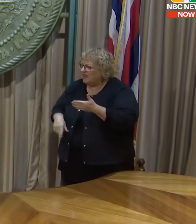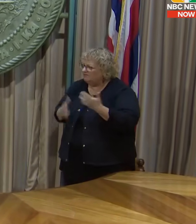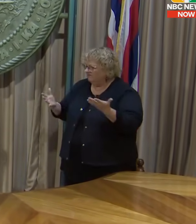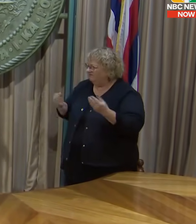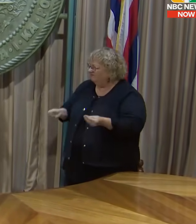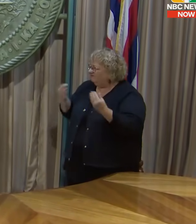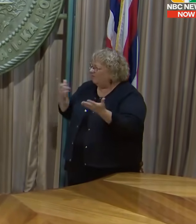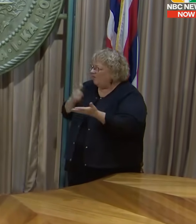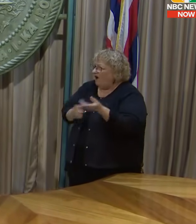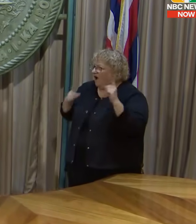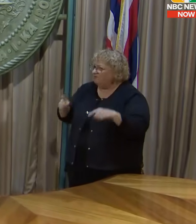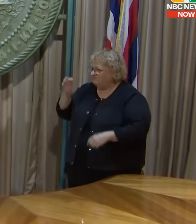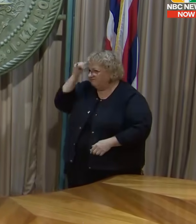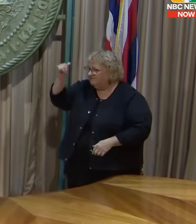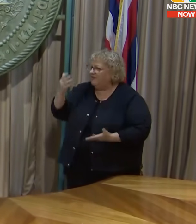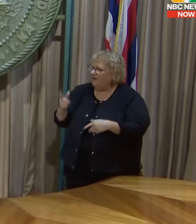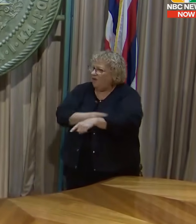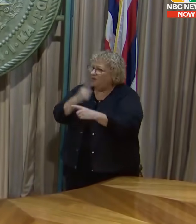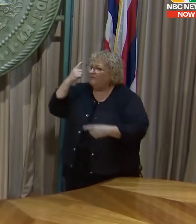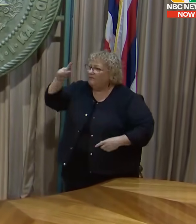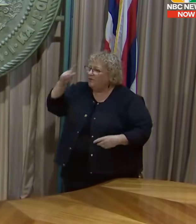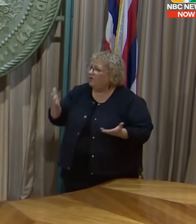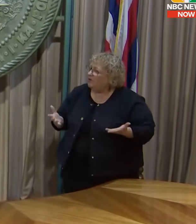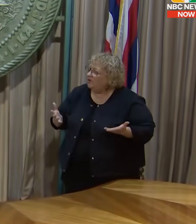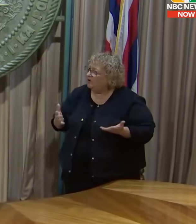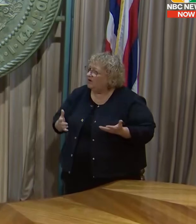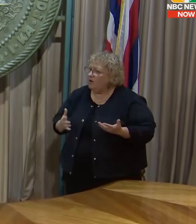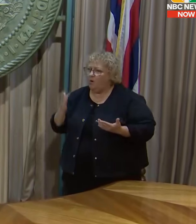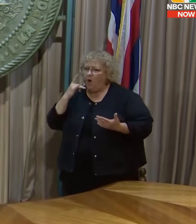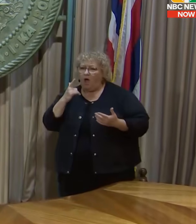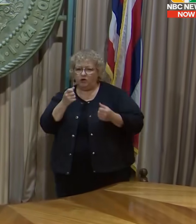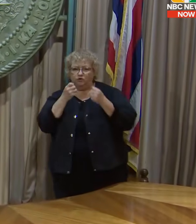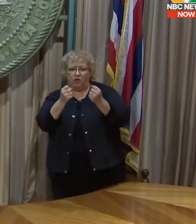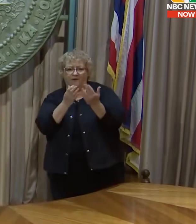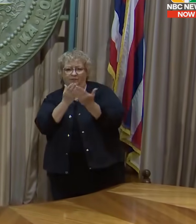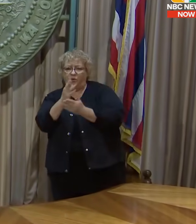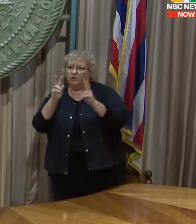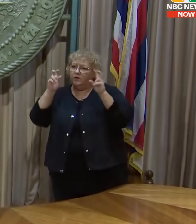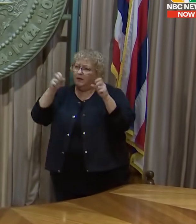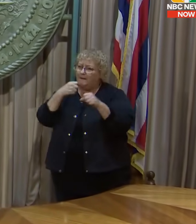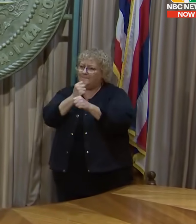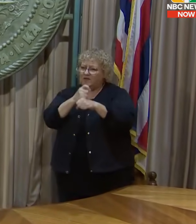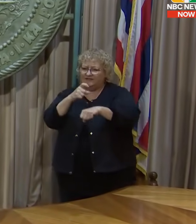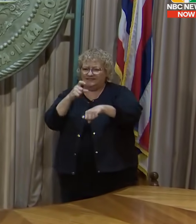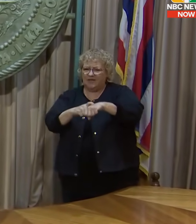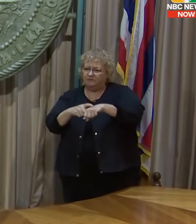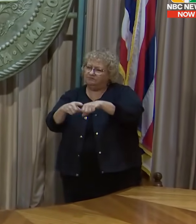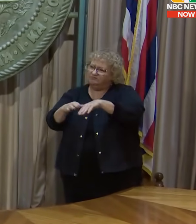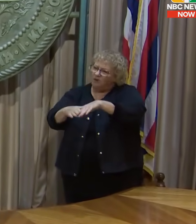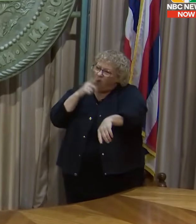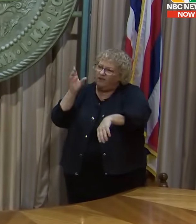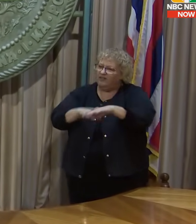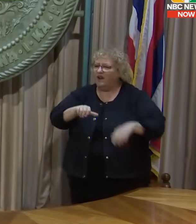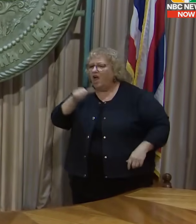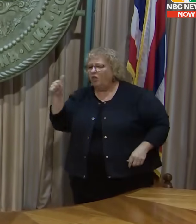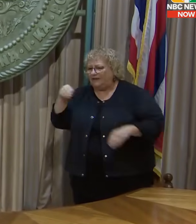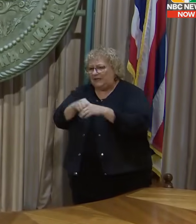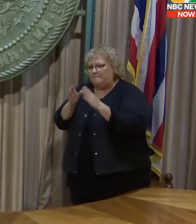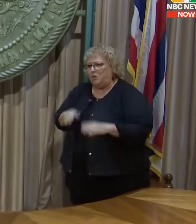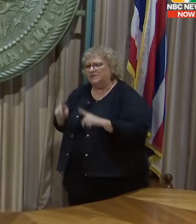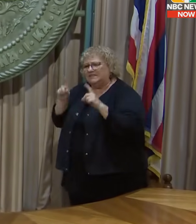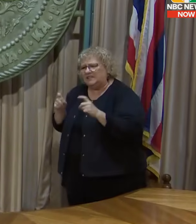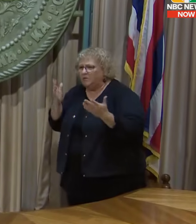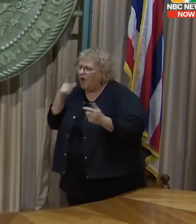explain why turnaround times are so long, and if there's anything unique about drive-through tests that make their turnaround times slower than other types of testing?